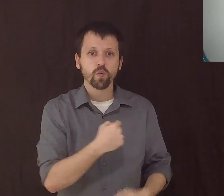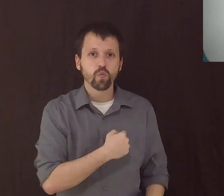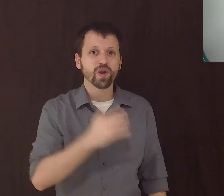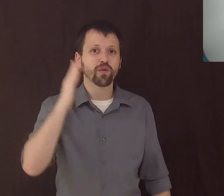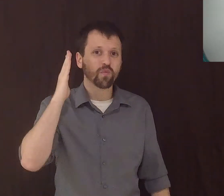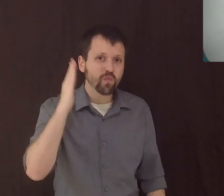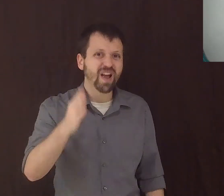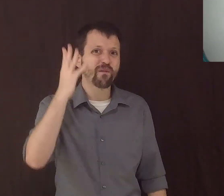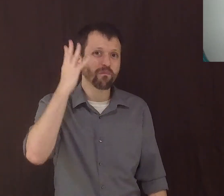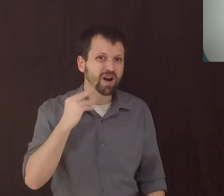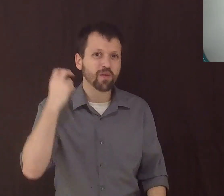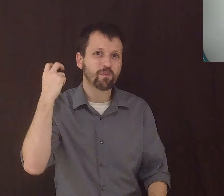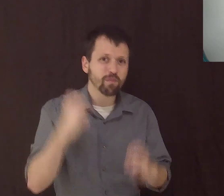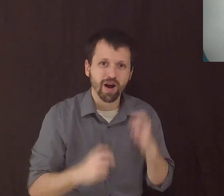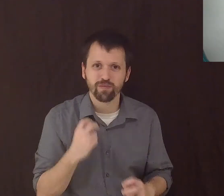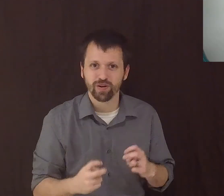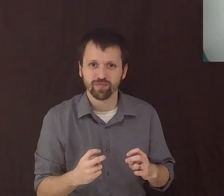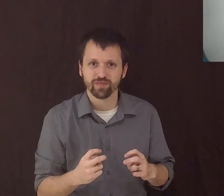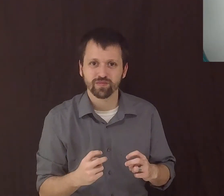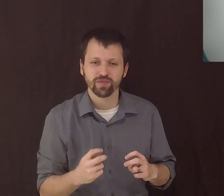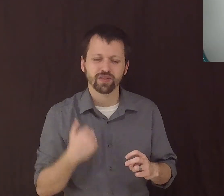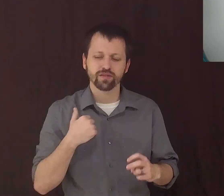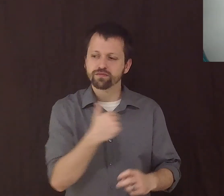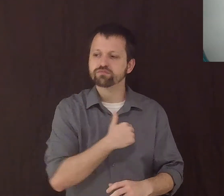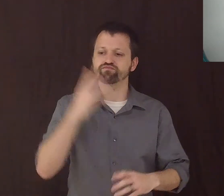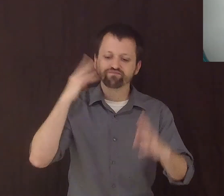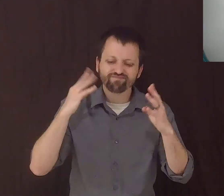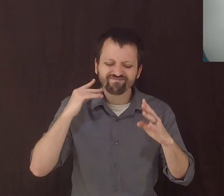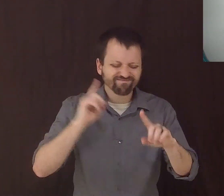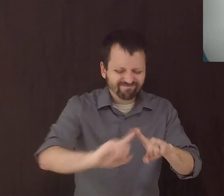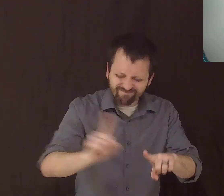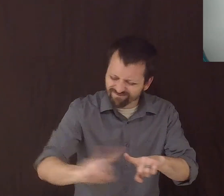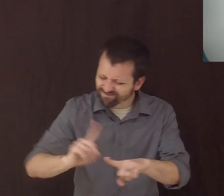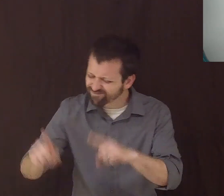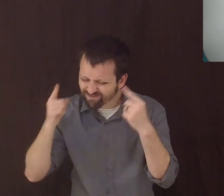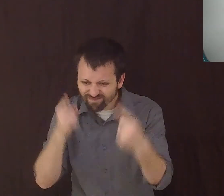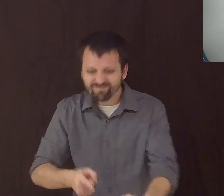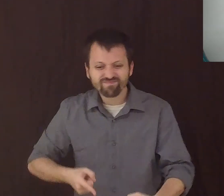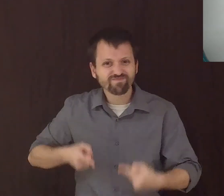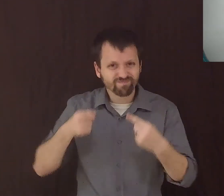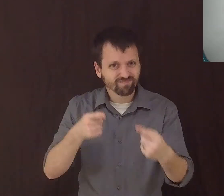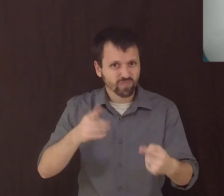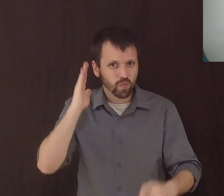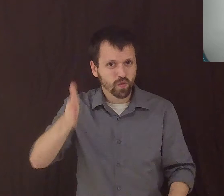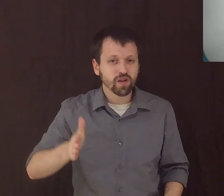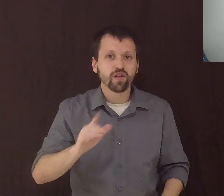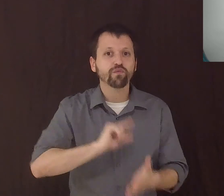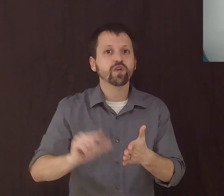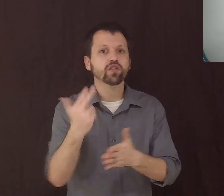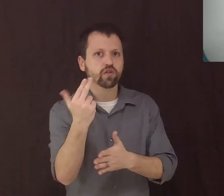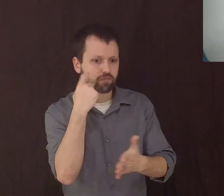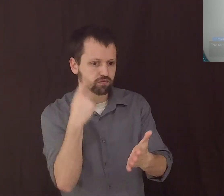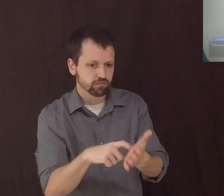going to go through problems. We're going to go through trials. We're going to have times of affliction. Now, notice the beginning of verse 13. Skip